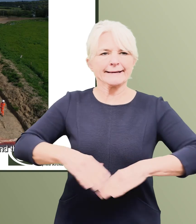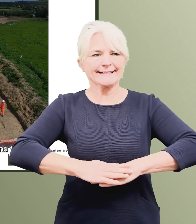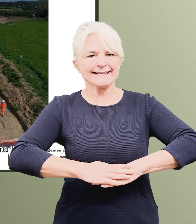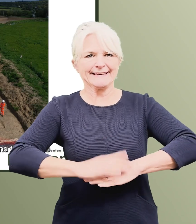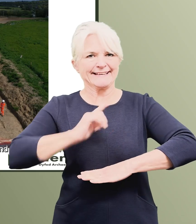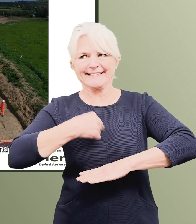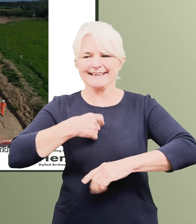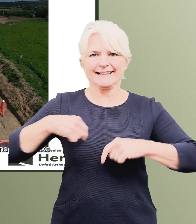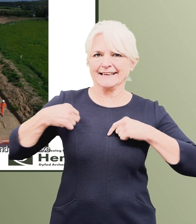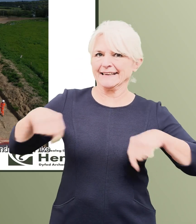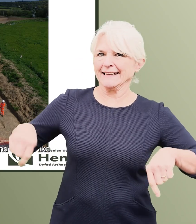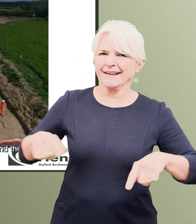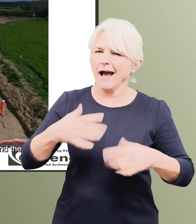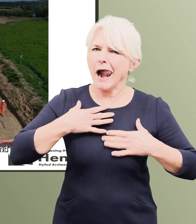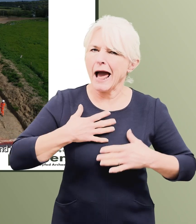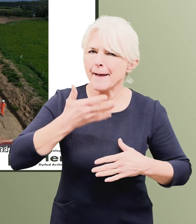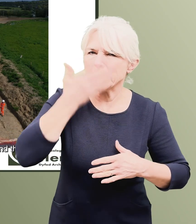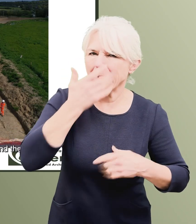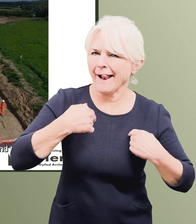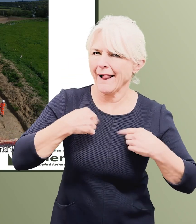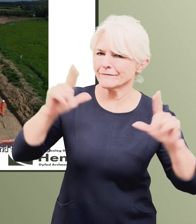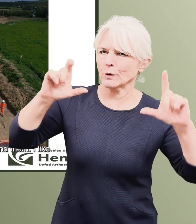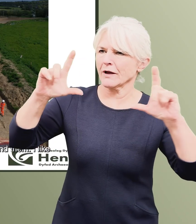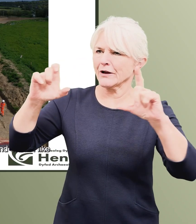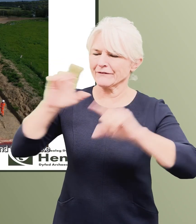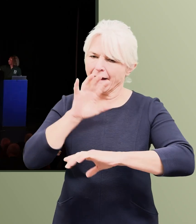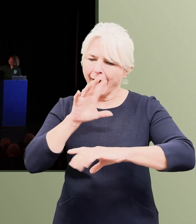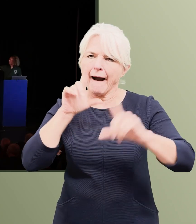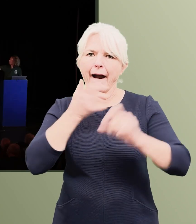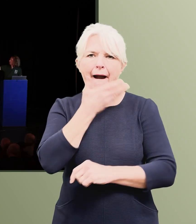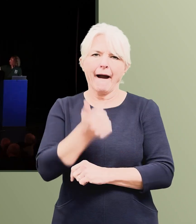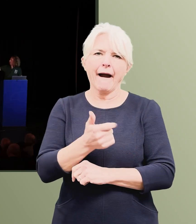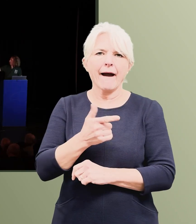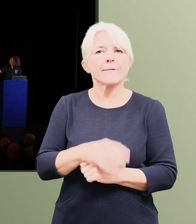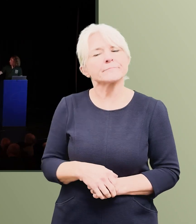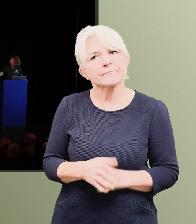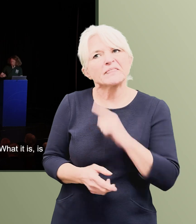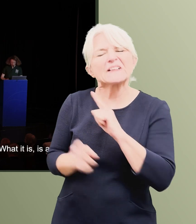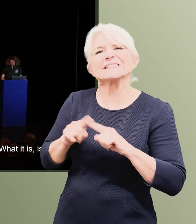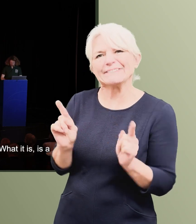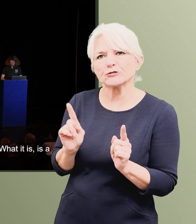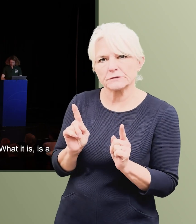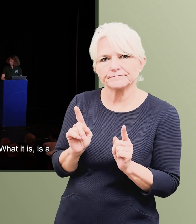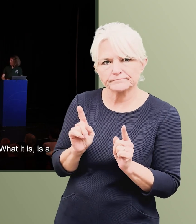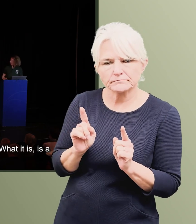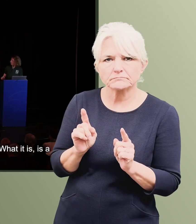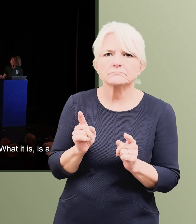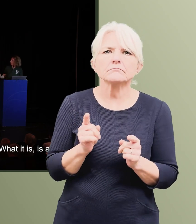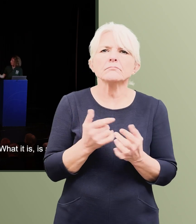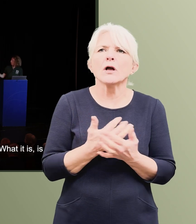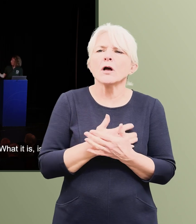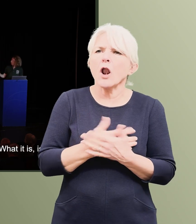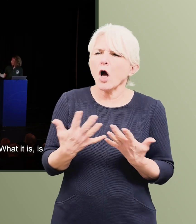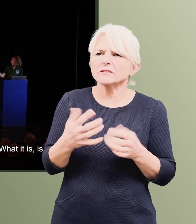of posing around them. I like people posing in photographs. And this archaeology is very